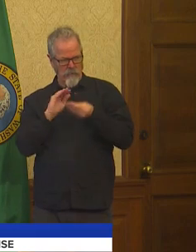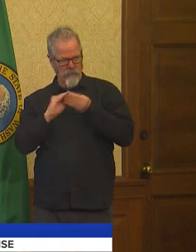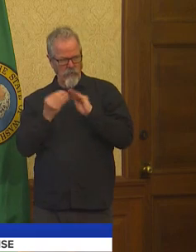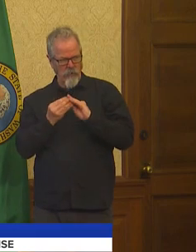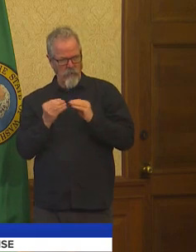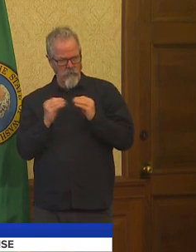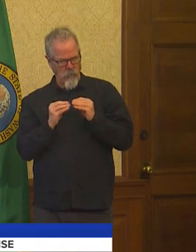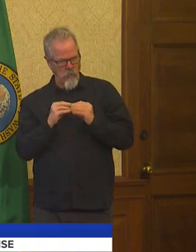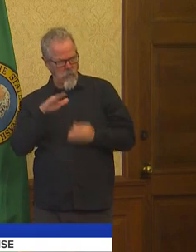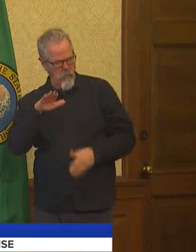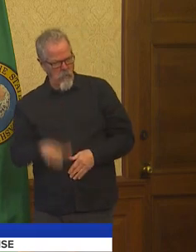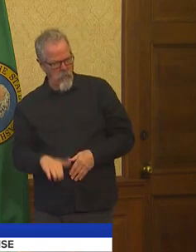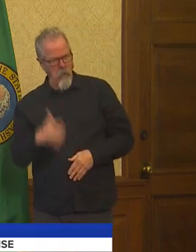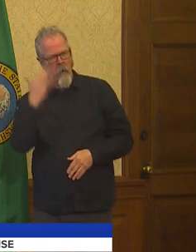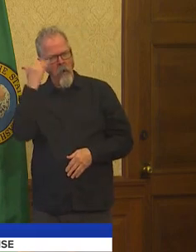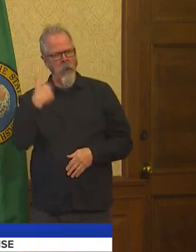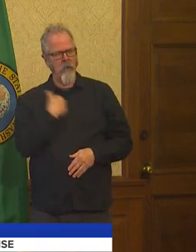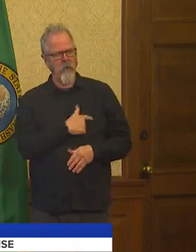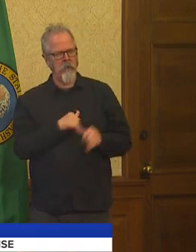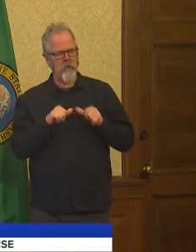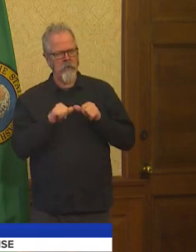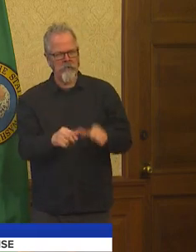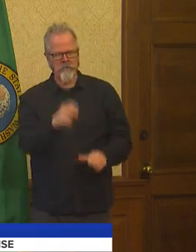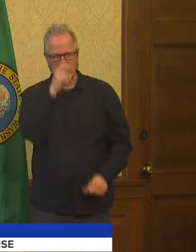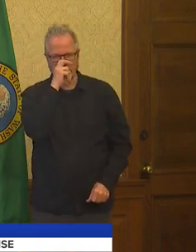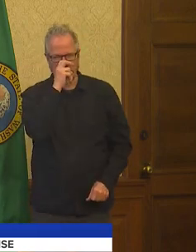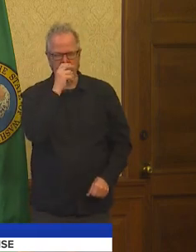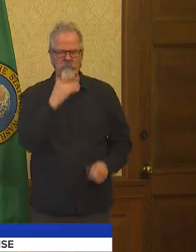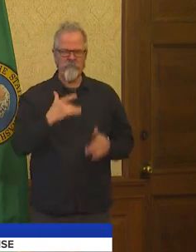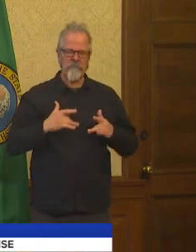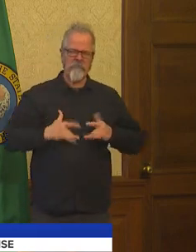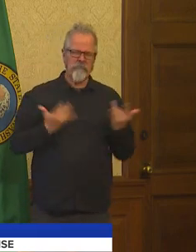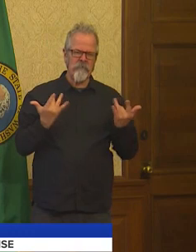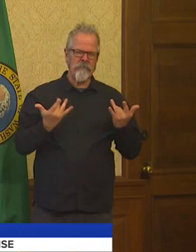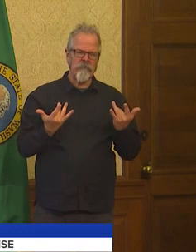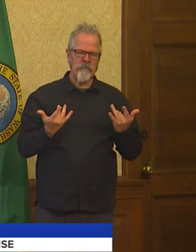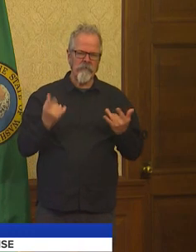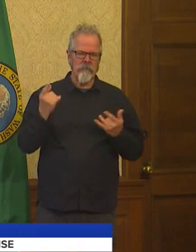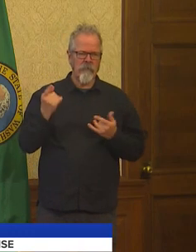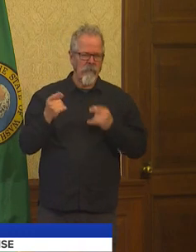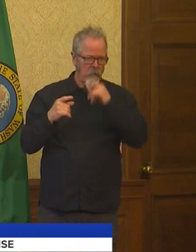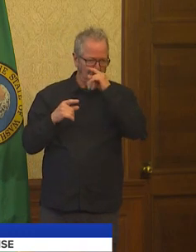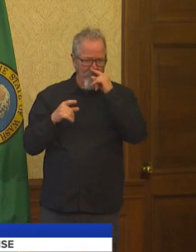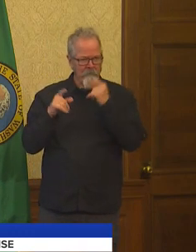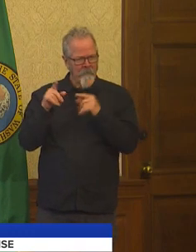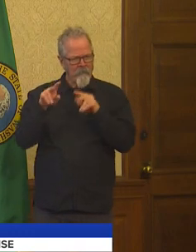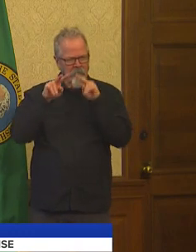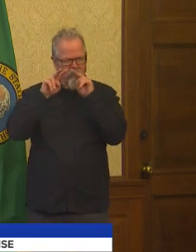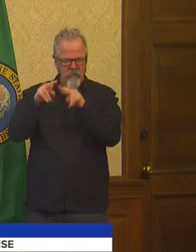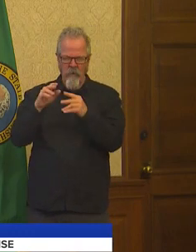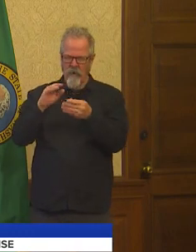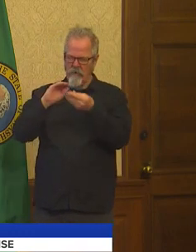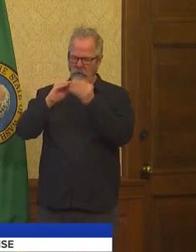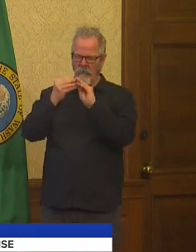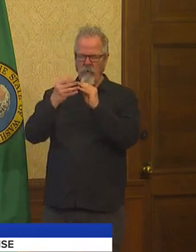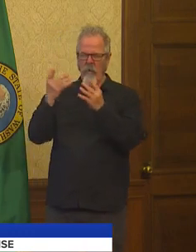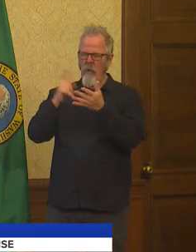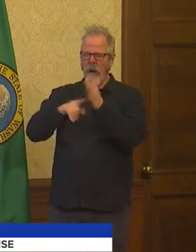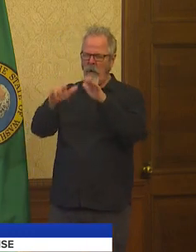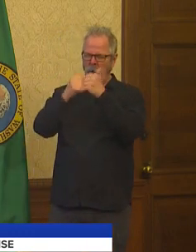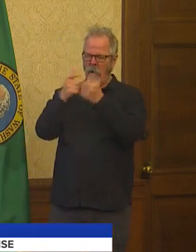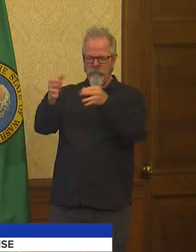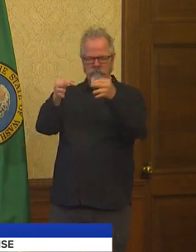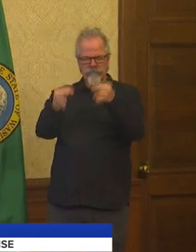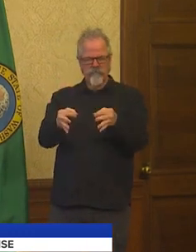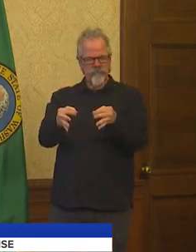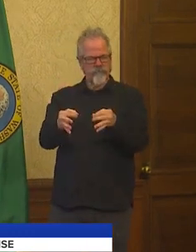for example, in the RE or in the hospitalizations? What are you looking for specifically in numbers? Yeah, I